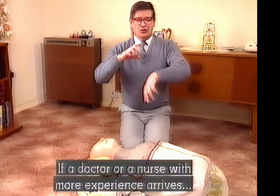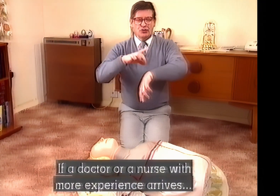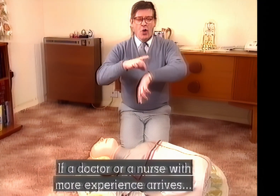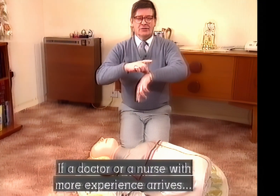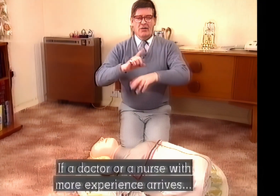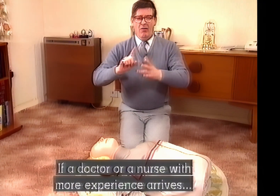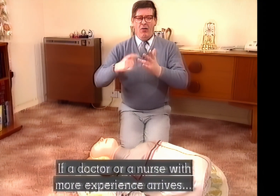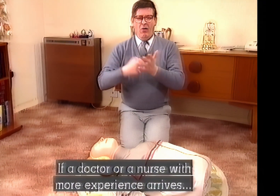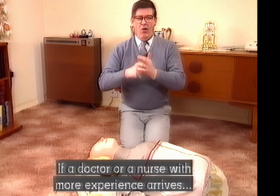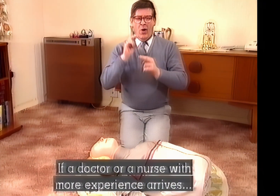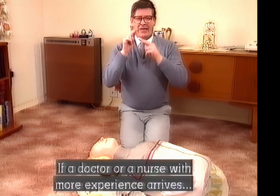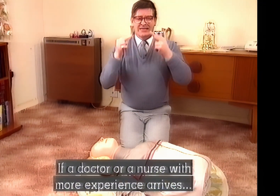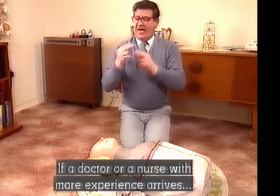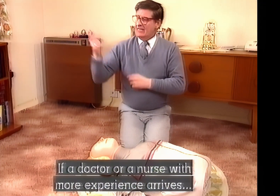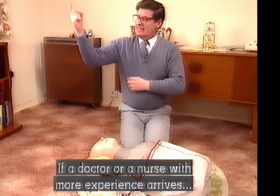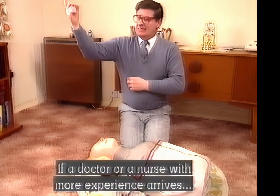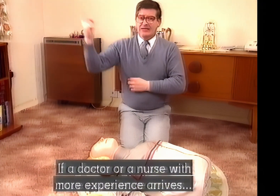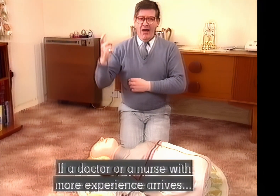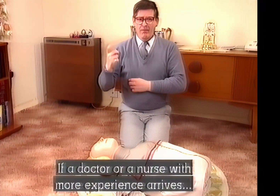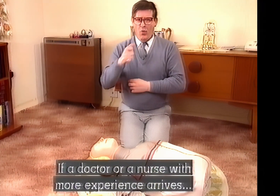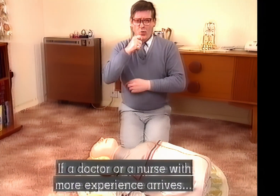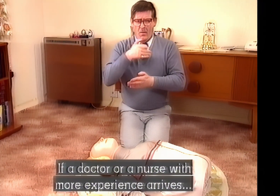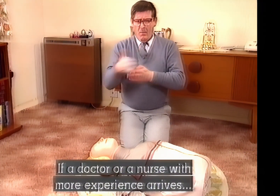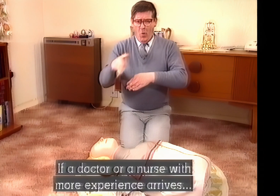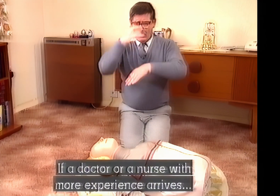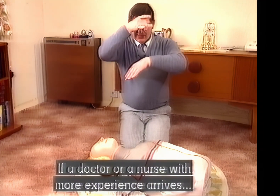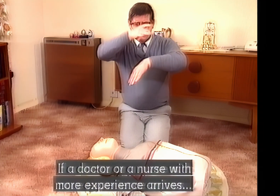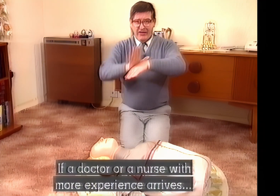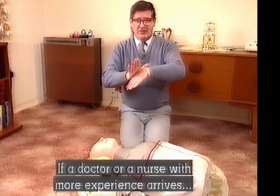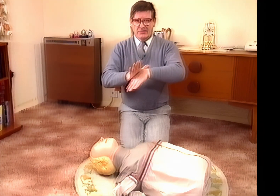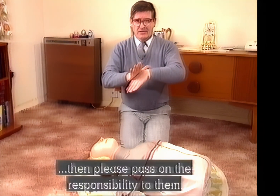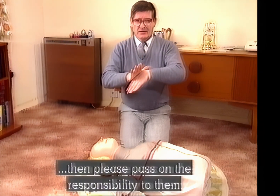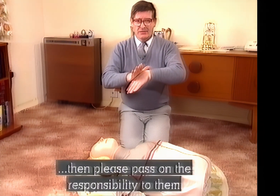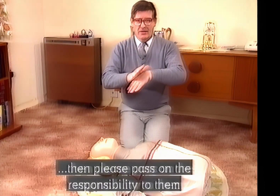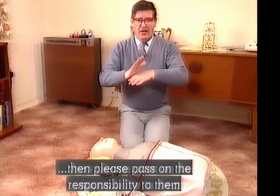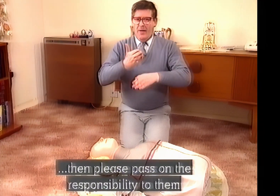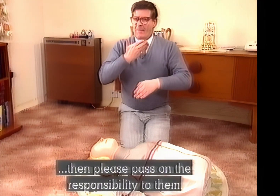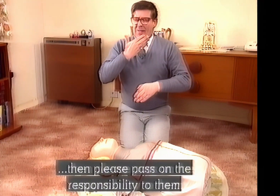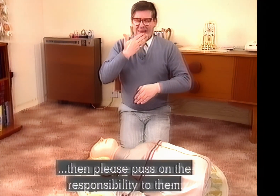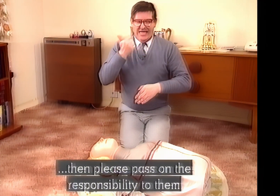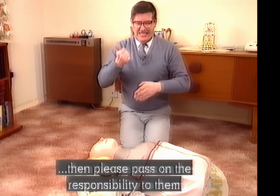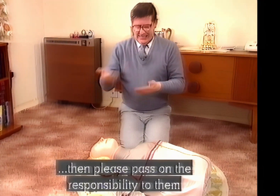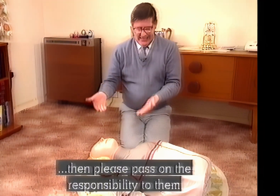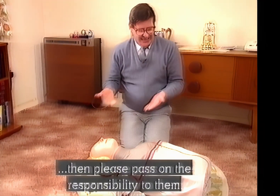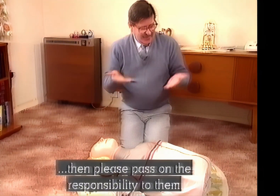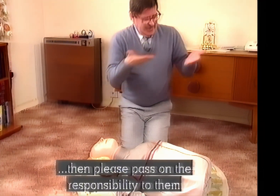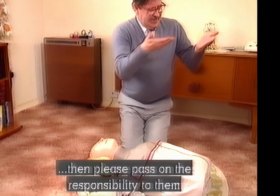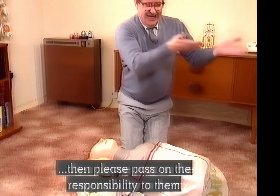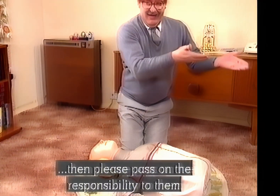If a doctor or a nurse with more experience arrives, then please pass on the responsibility to them.